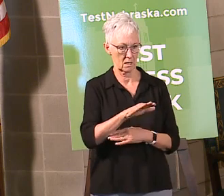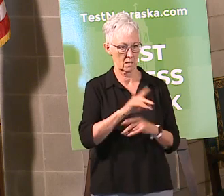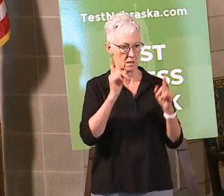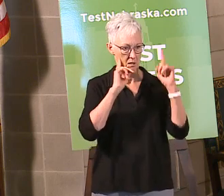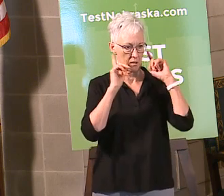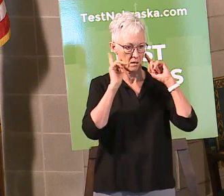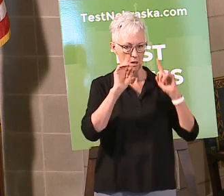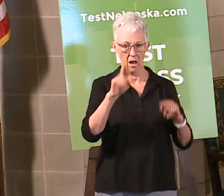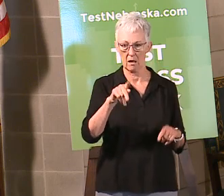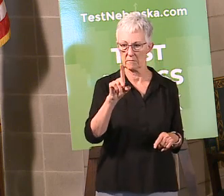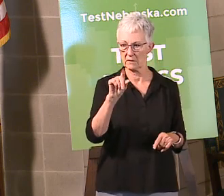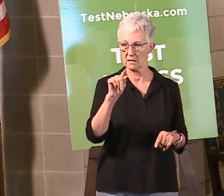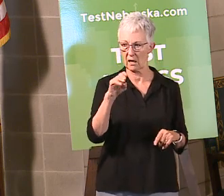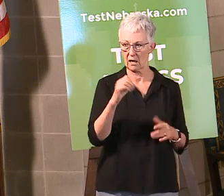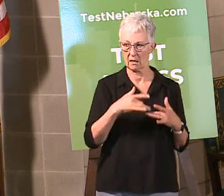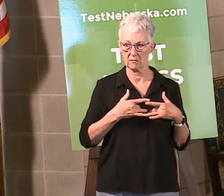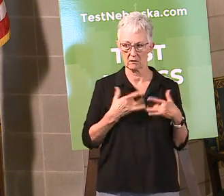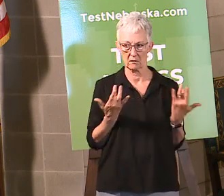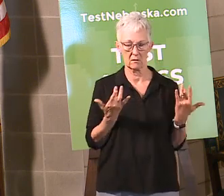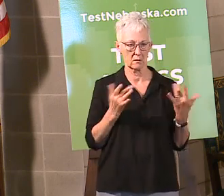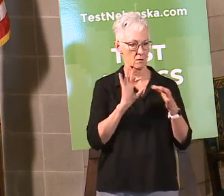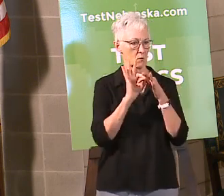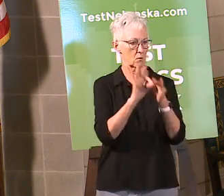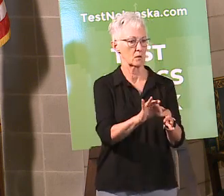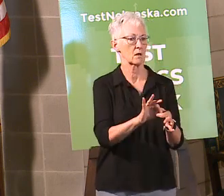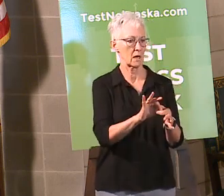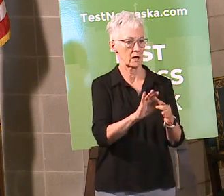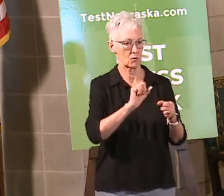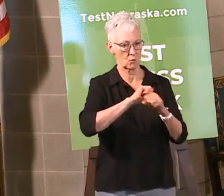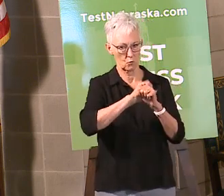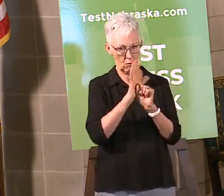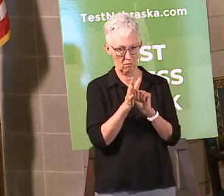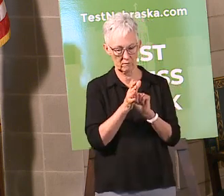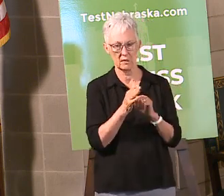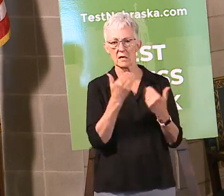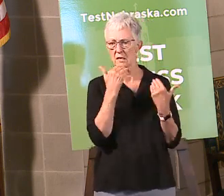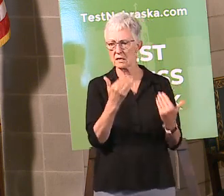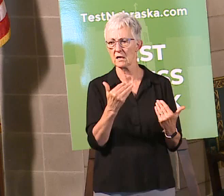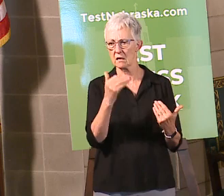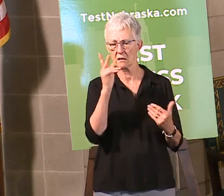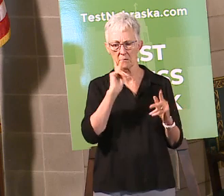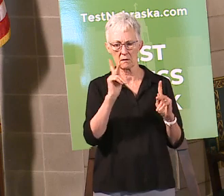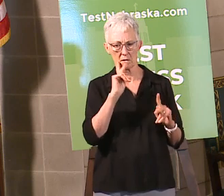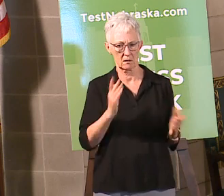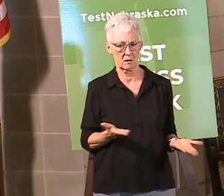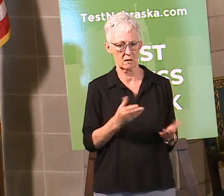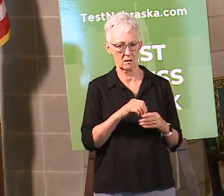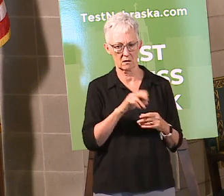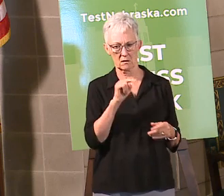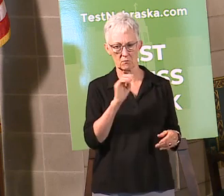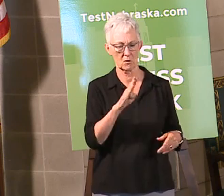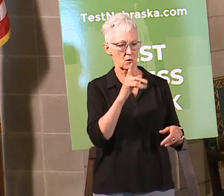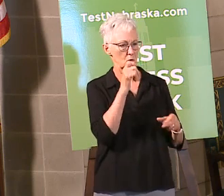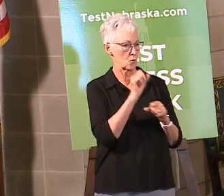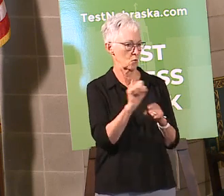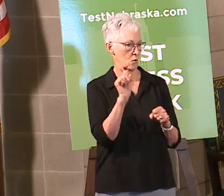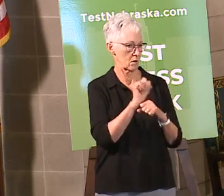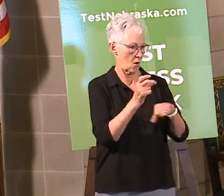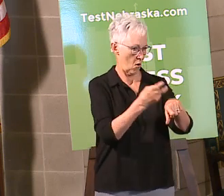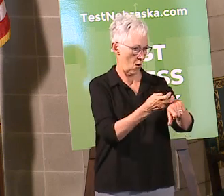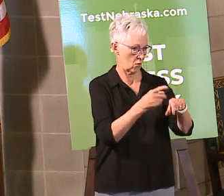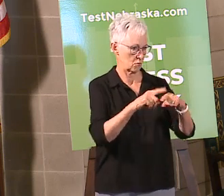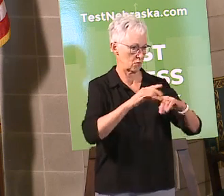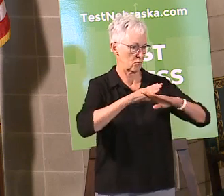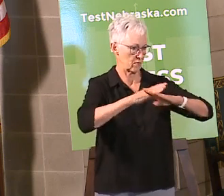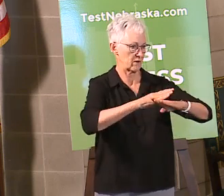update with regard to what the state is doing to slow the spread of coronavirus. I want to thank all the Nebraskans who have sacrificed and have worked so hard to slow that spread.